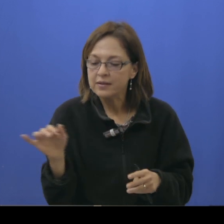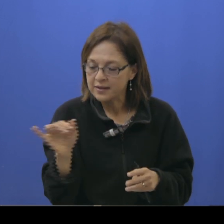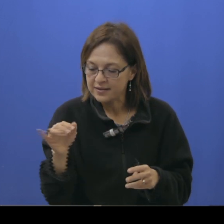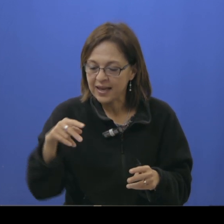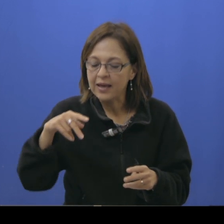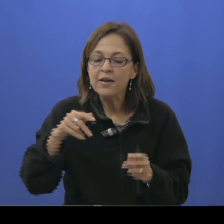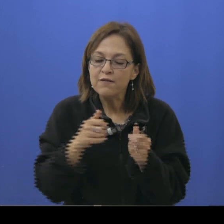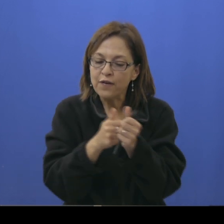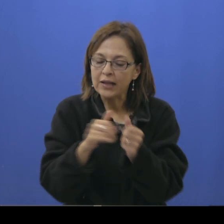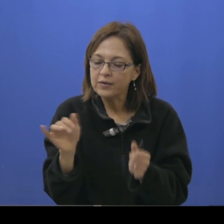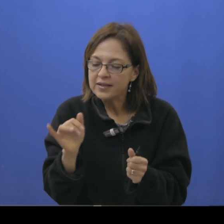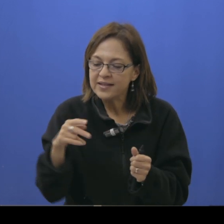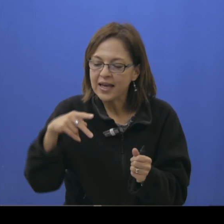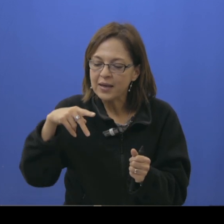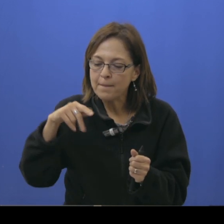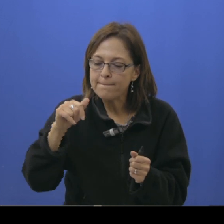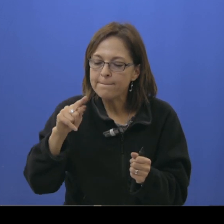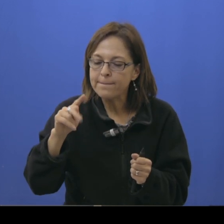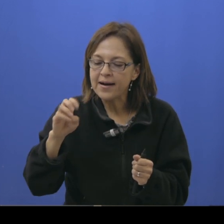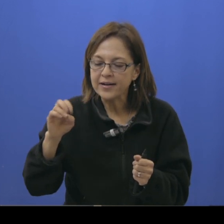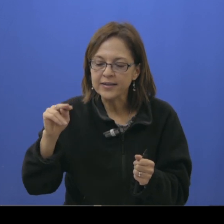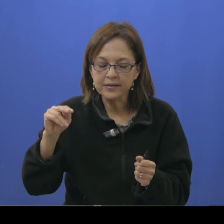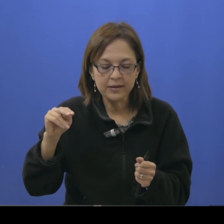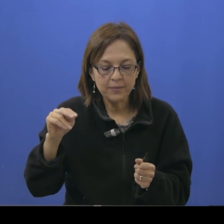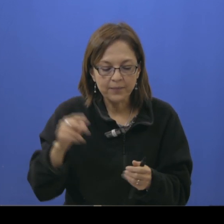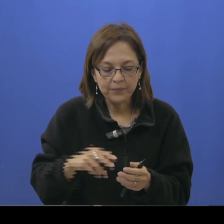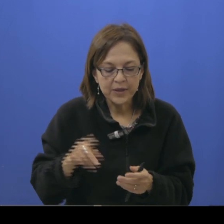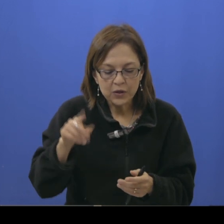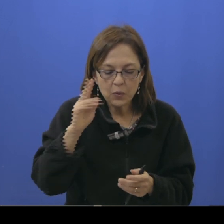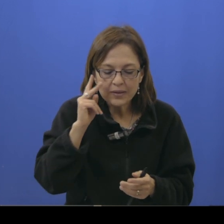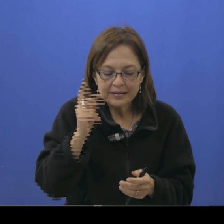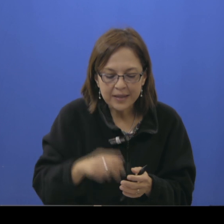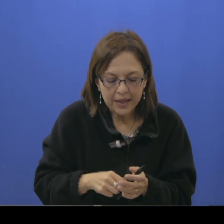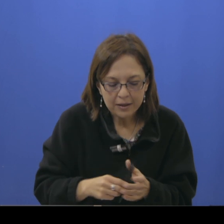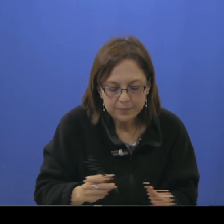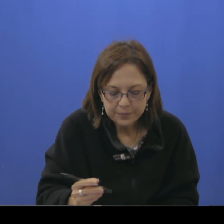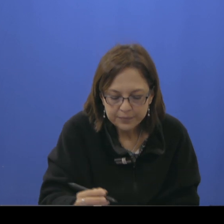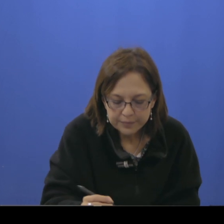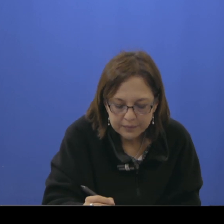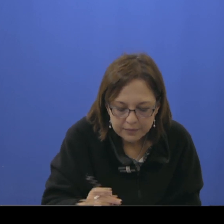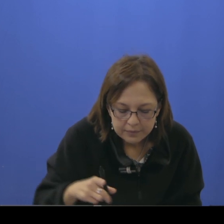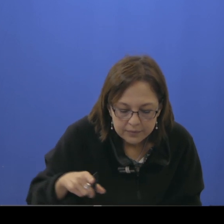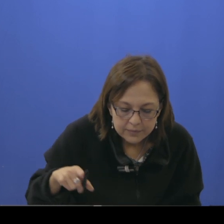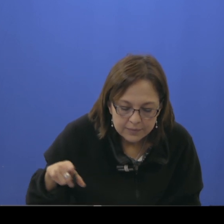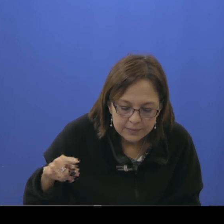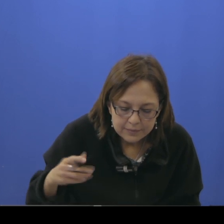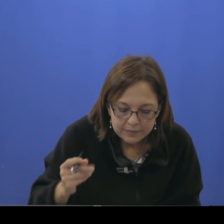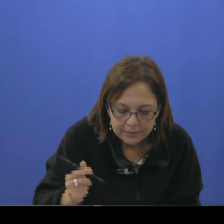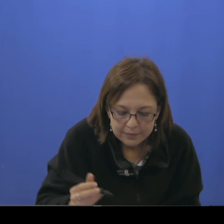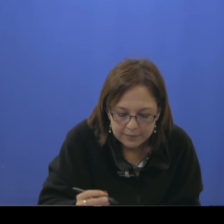values, follow the same pattern, you will see